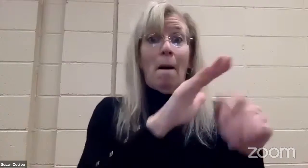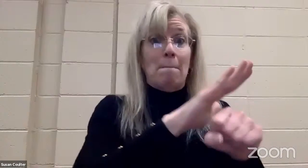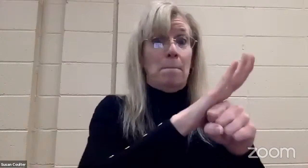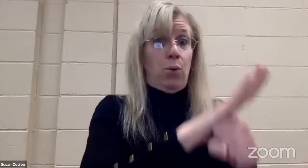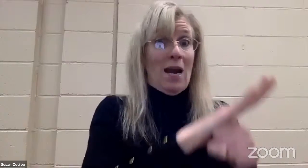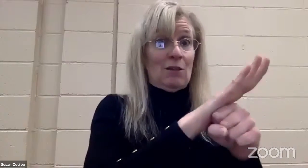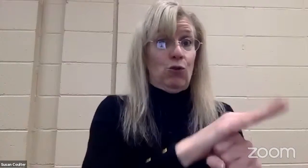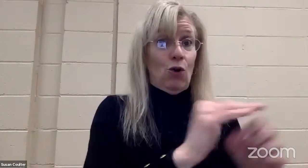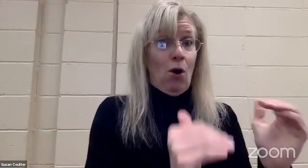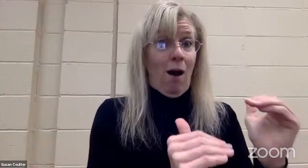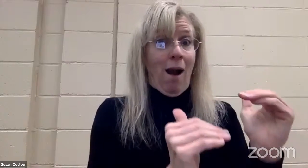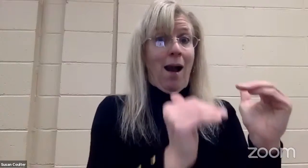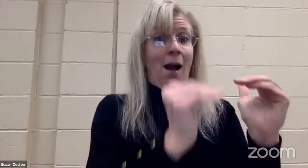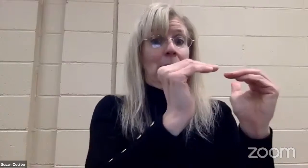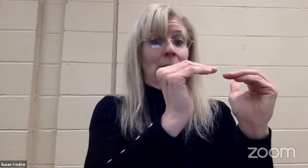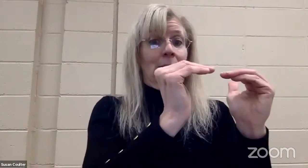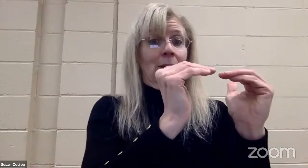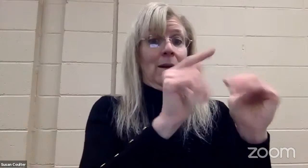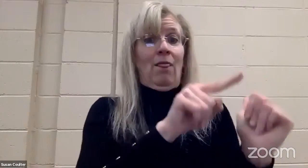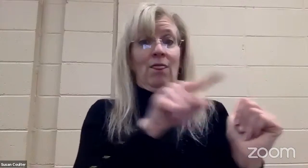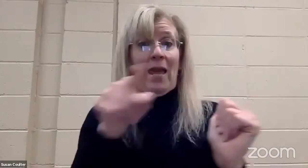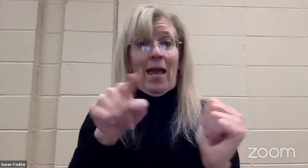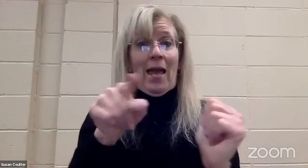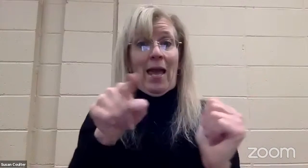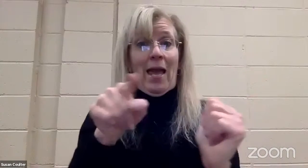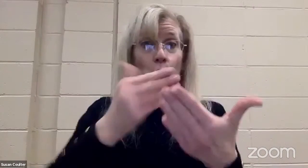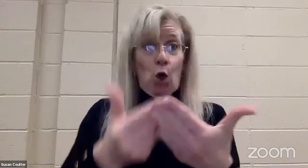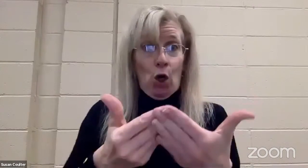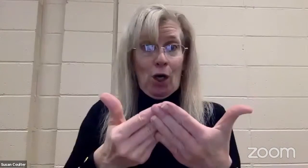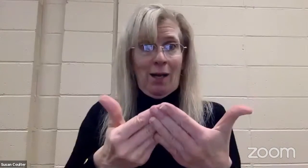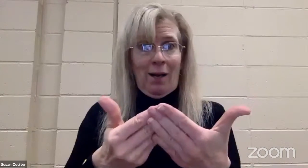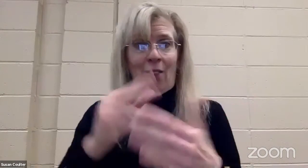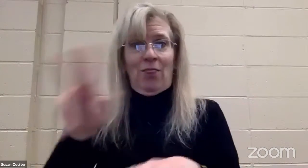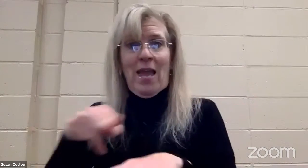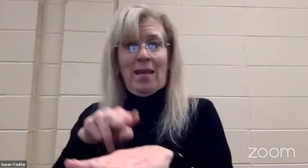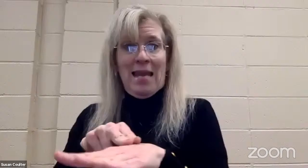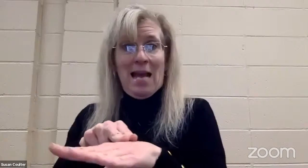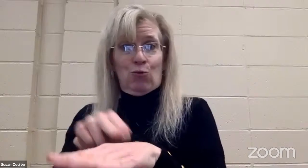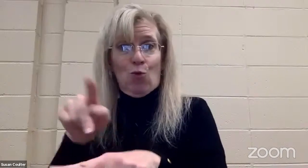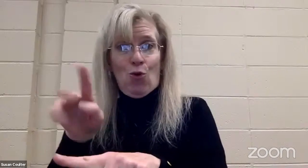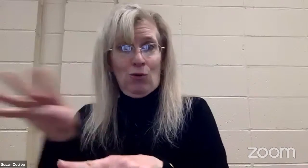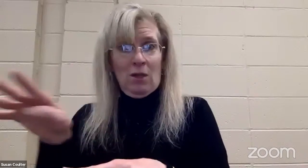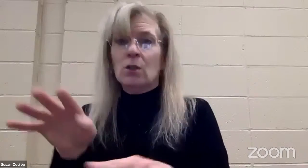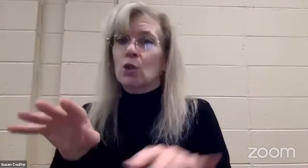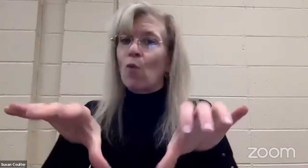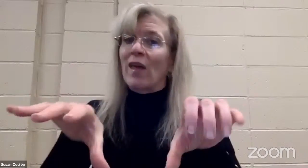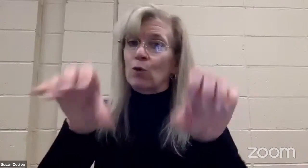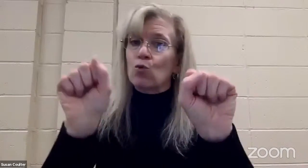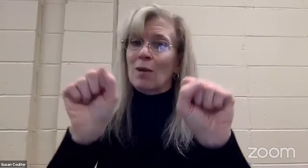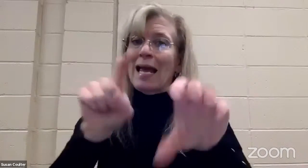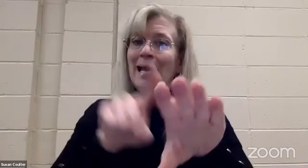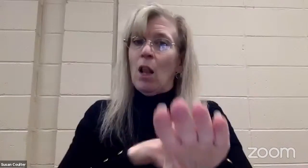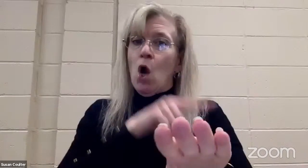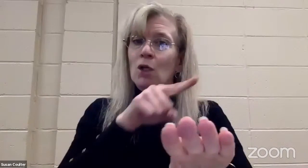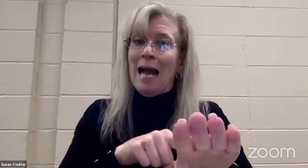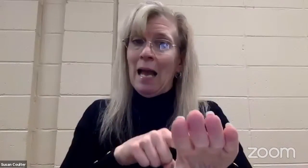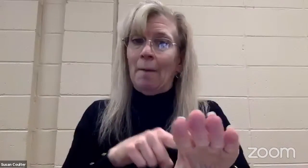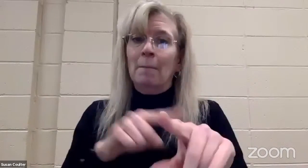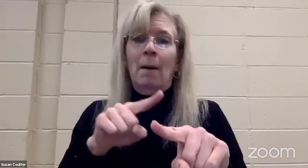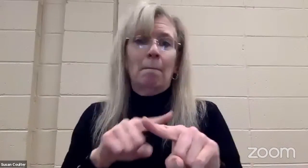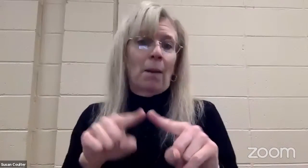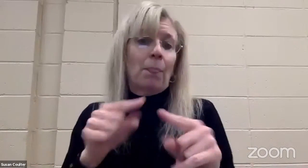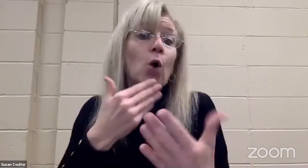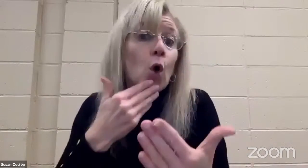So pressure up, then cook, then natural. So they do take a long